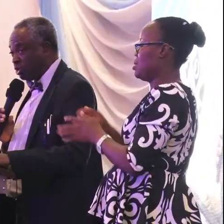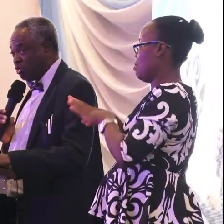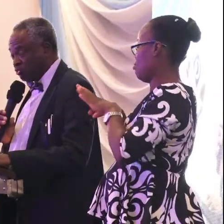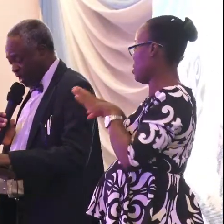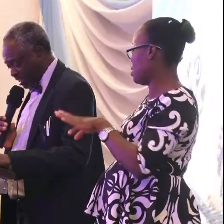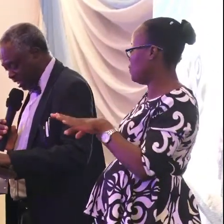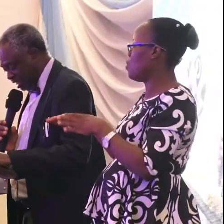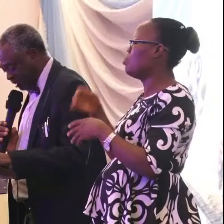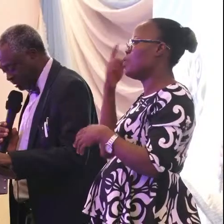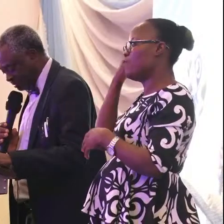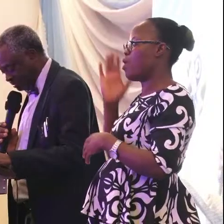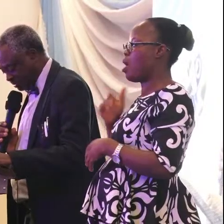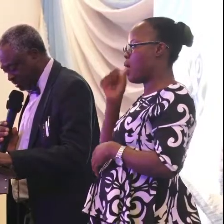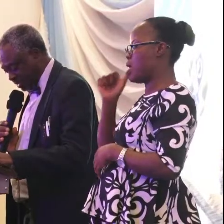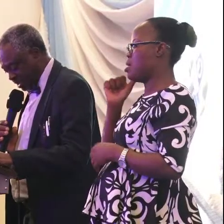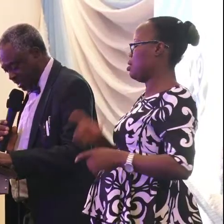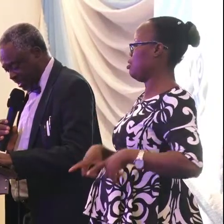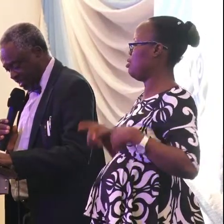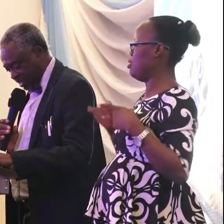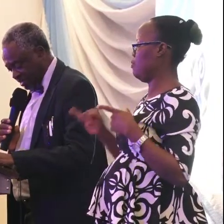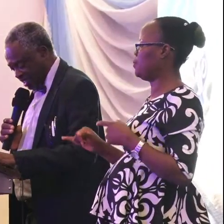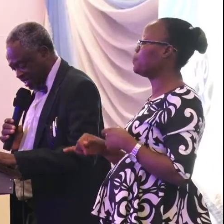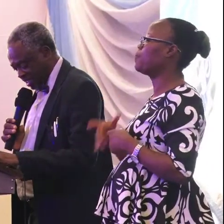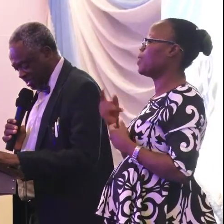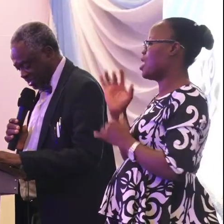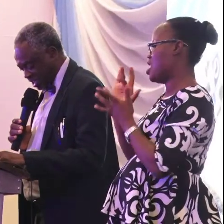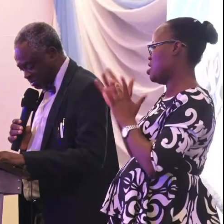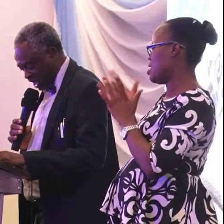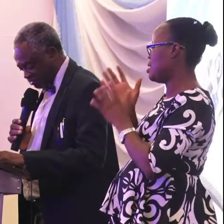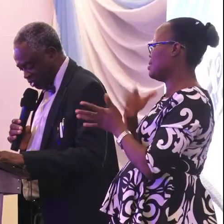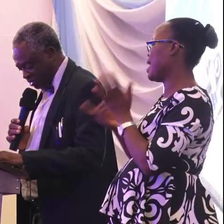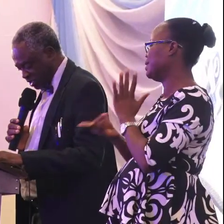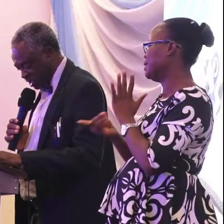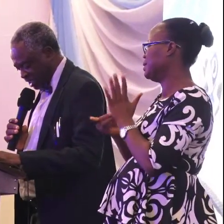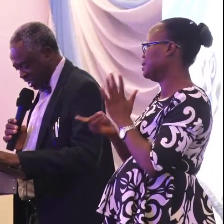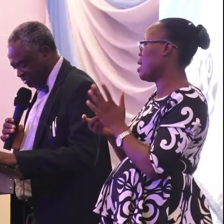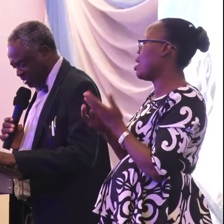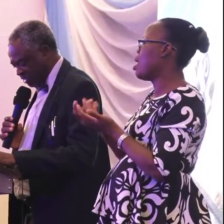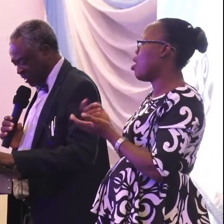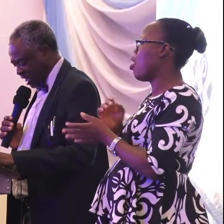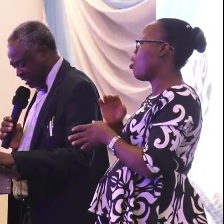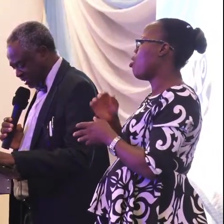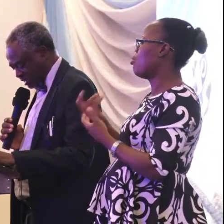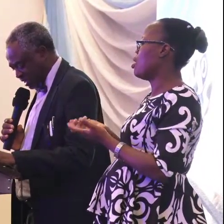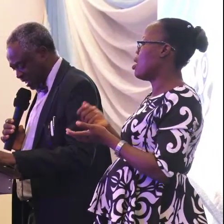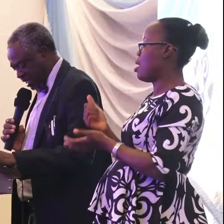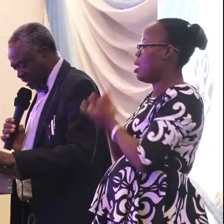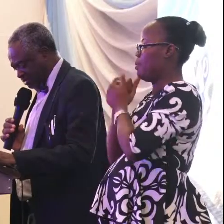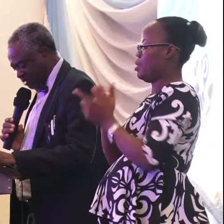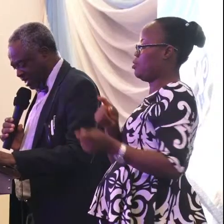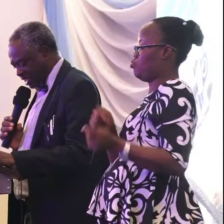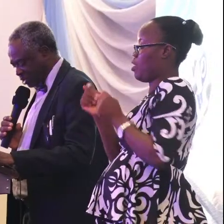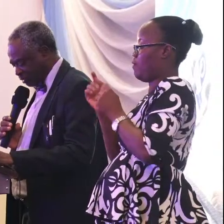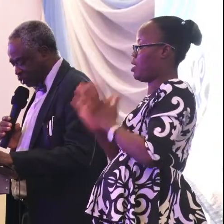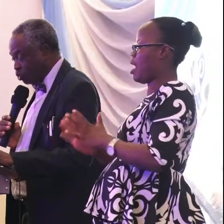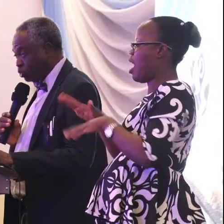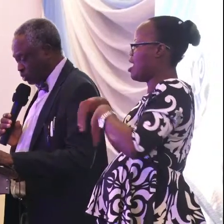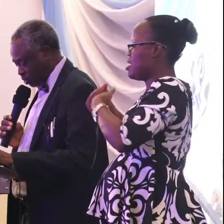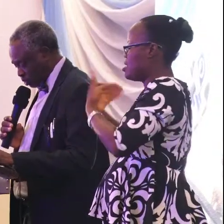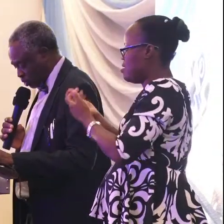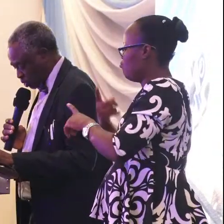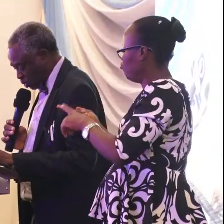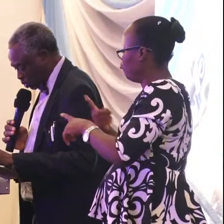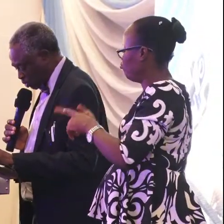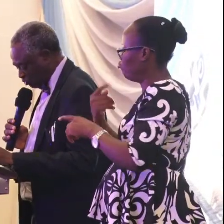platforms for our daily living. The internet and digital platforms give traffickers a variety of